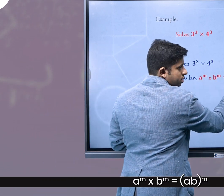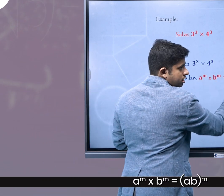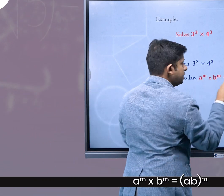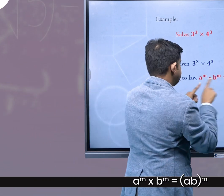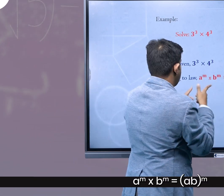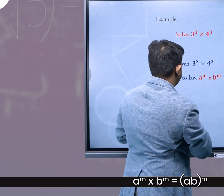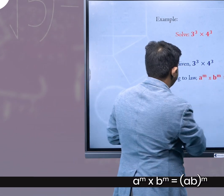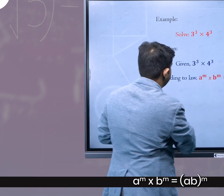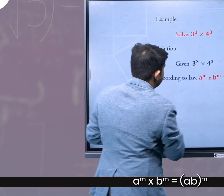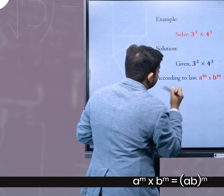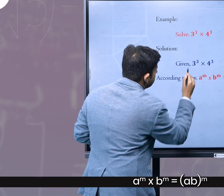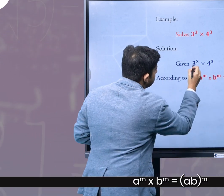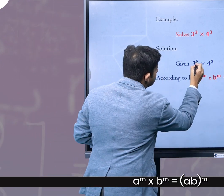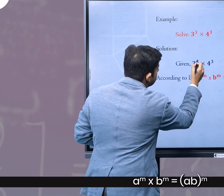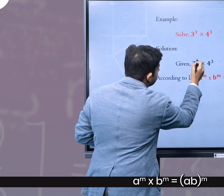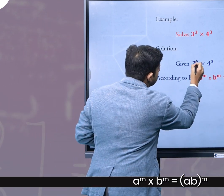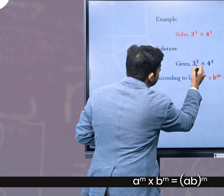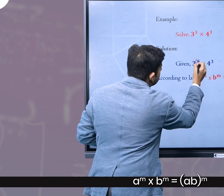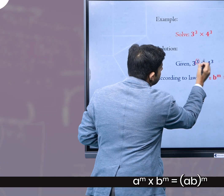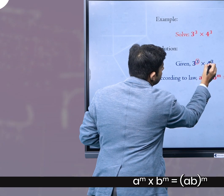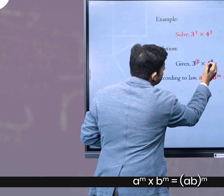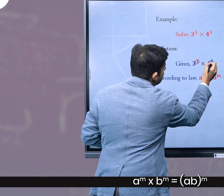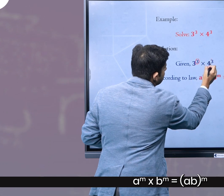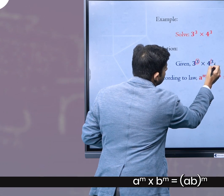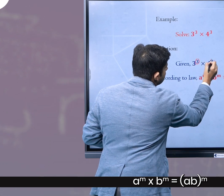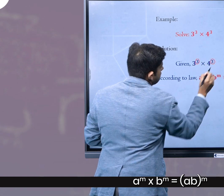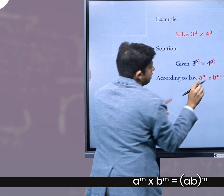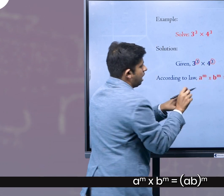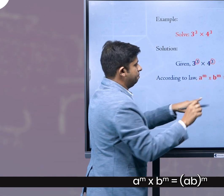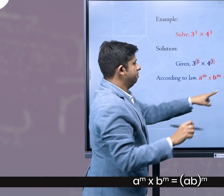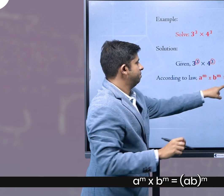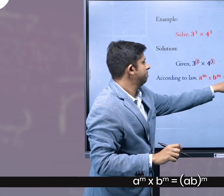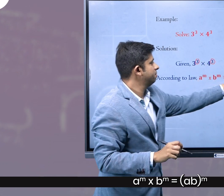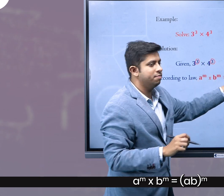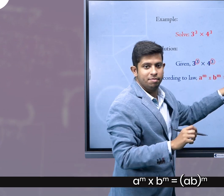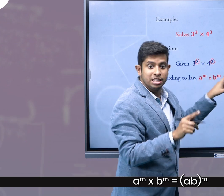power of m into b to the power of m is equal to ab whole to the power of m.